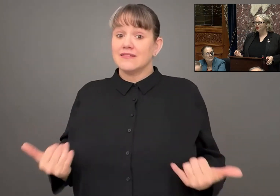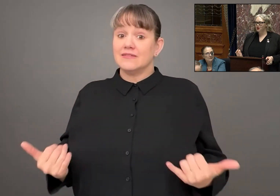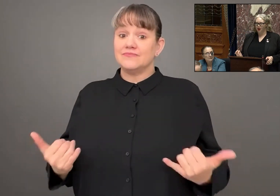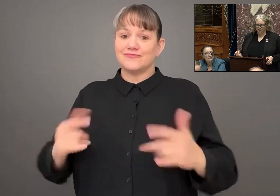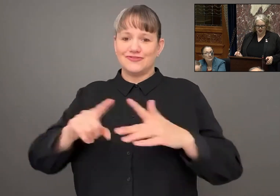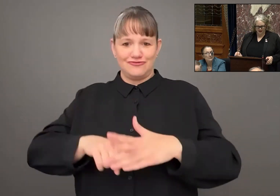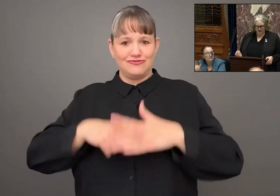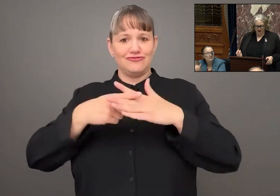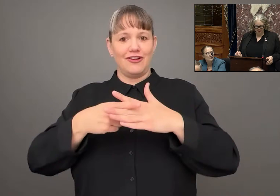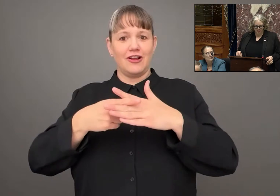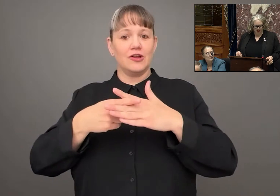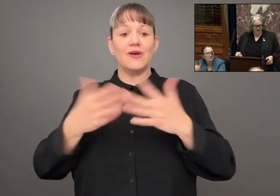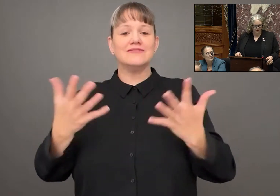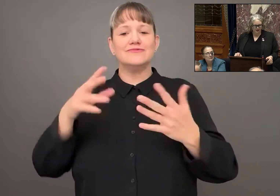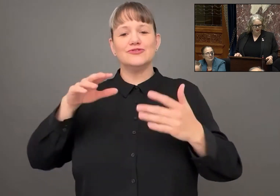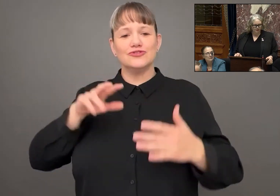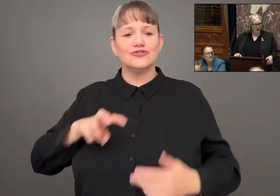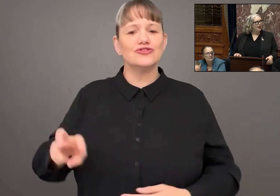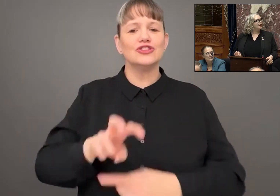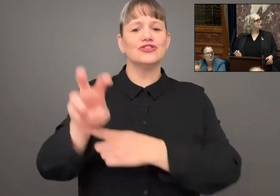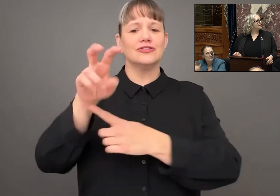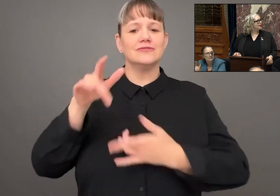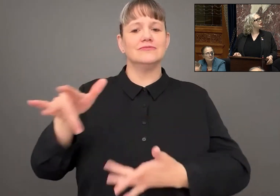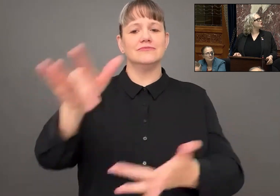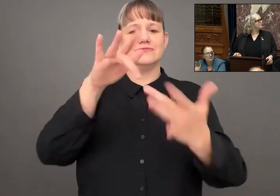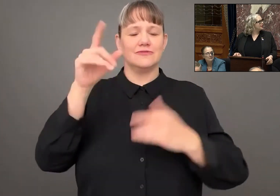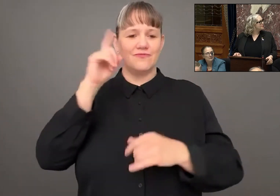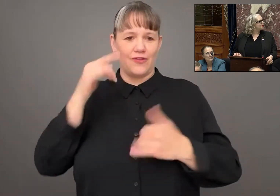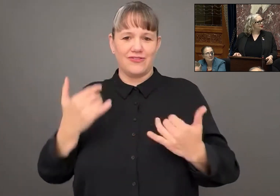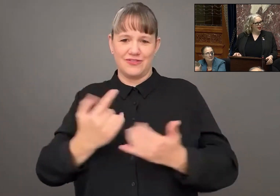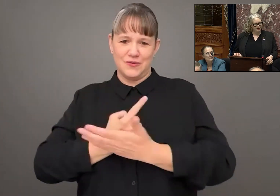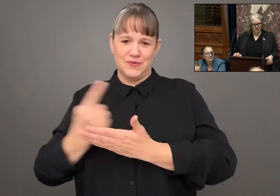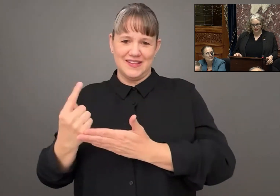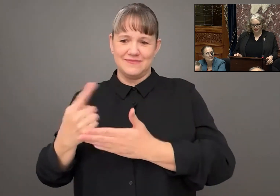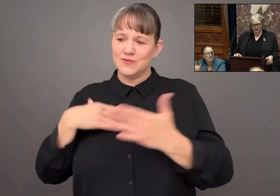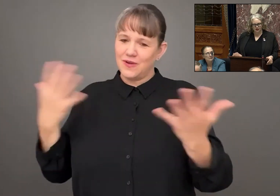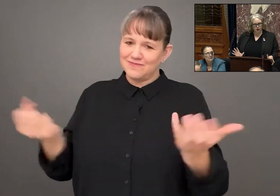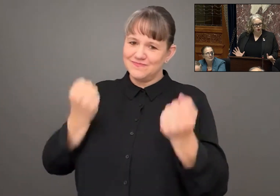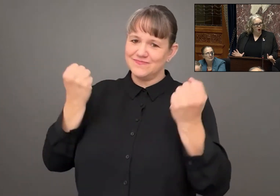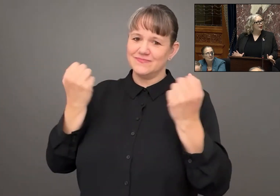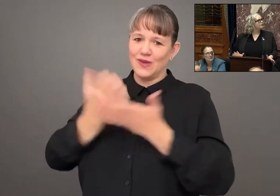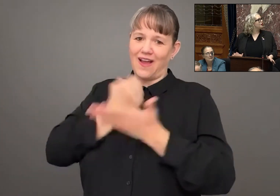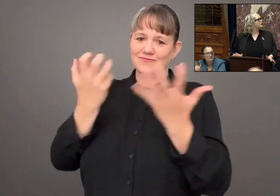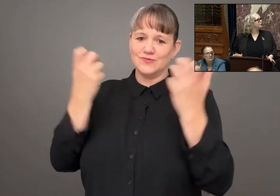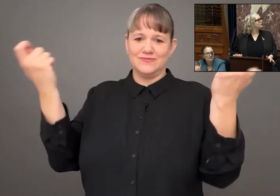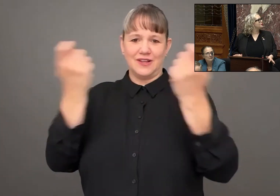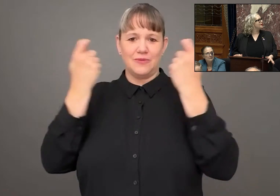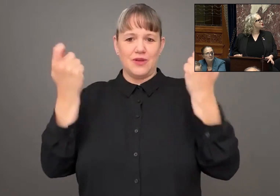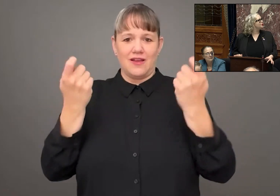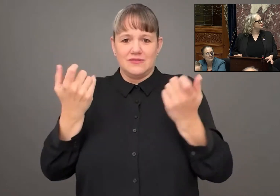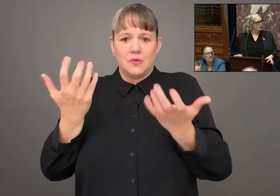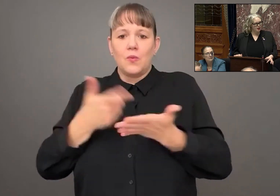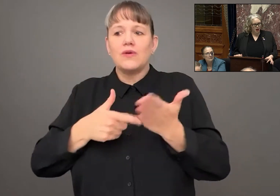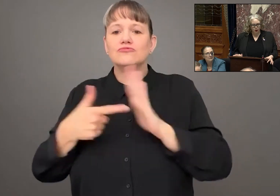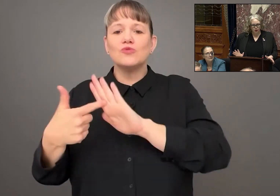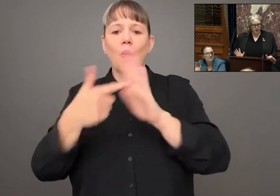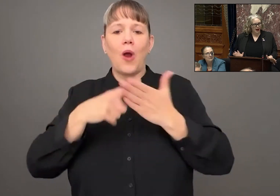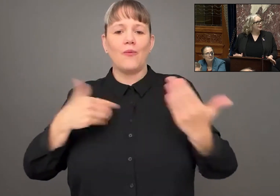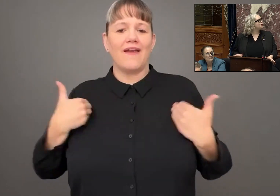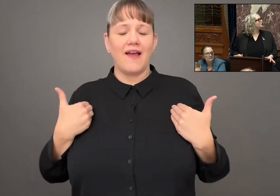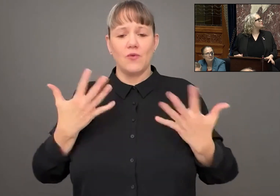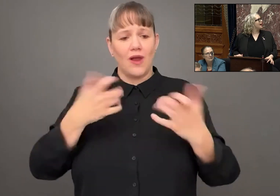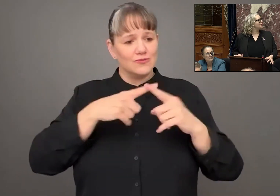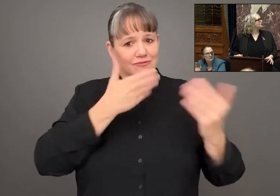the rich offerings of our province and to thank the people and businesses that drive our tourism industry with